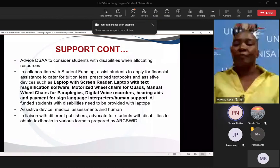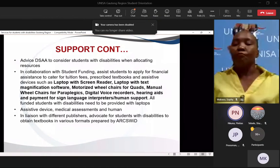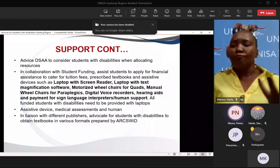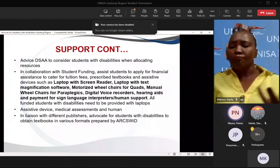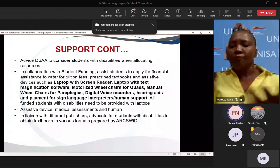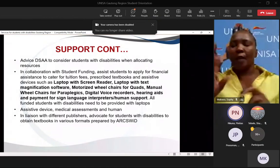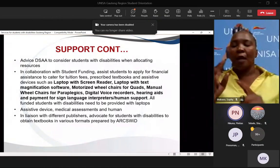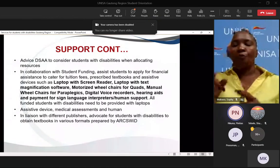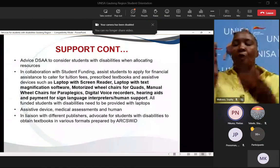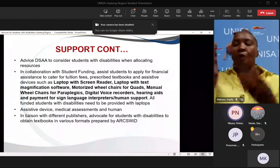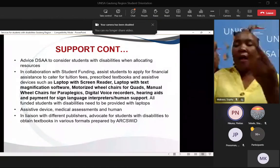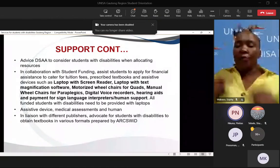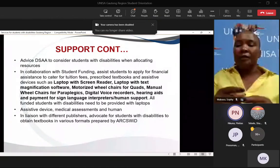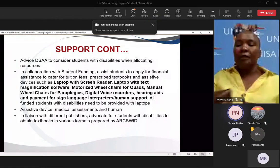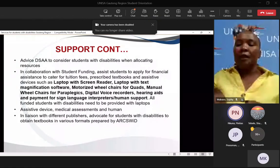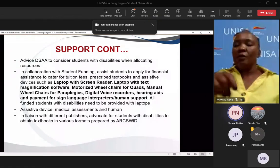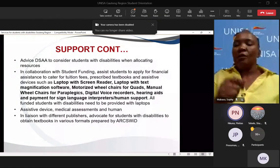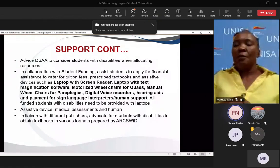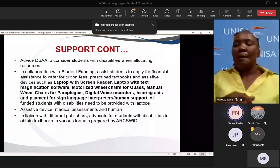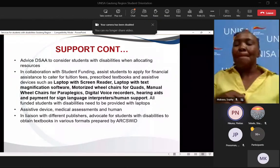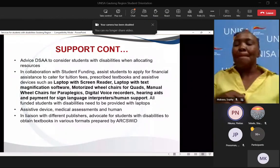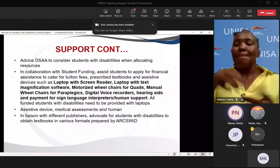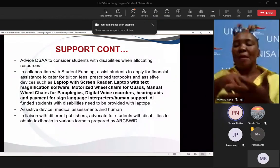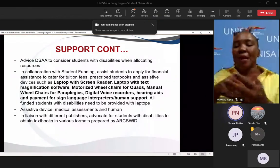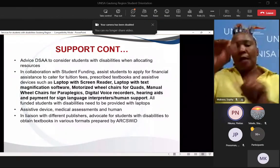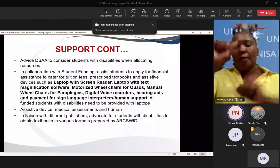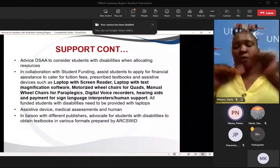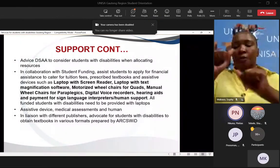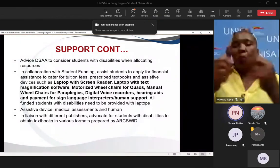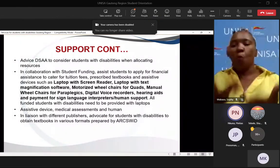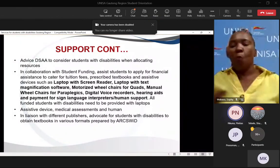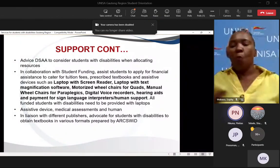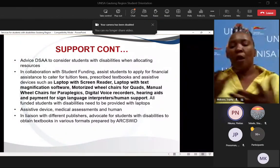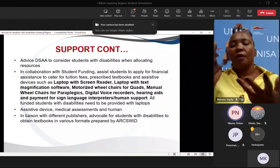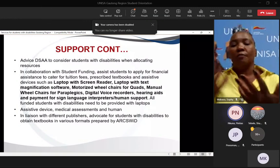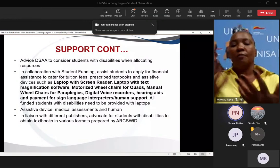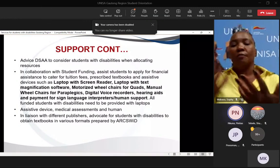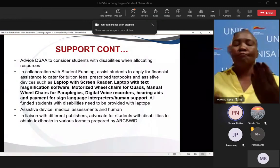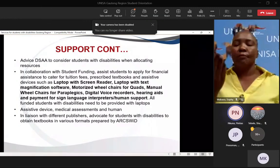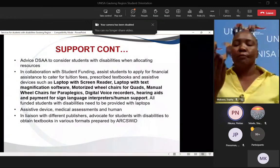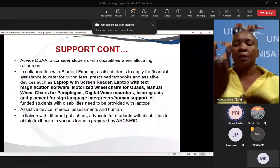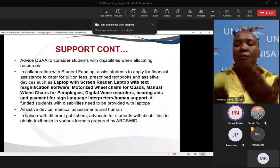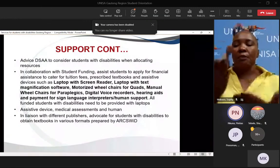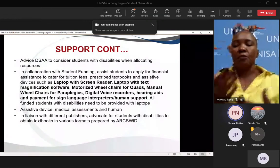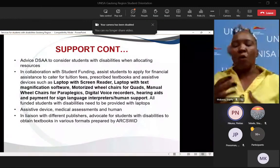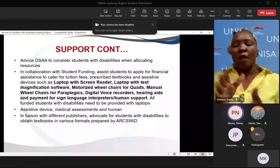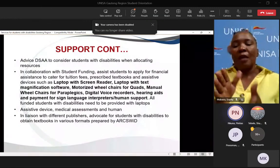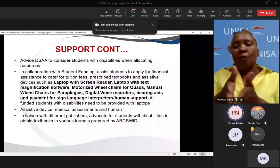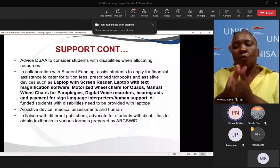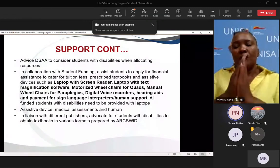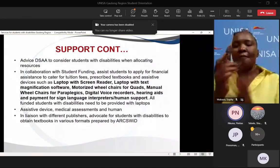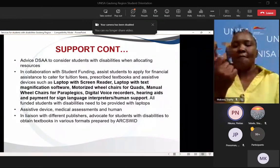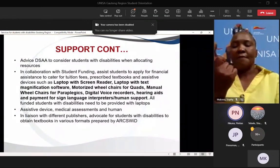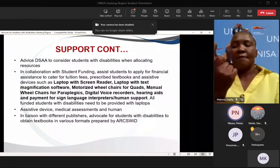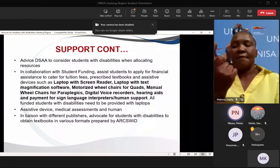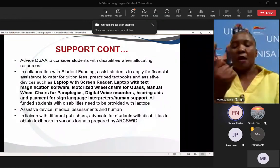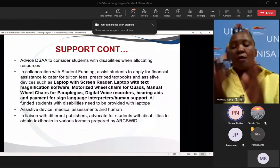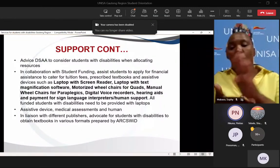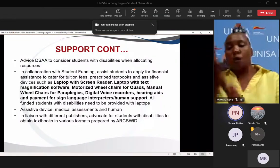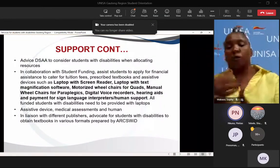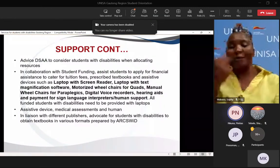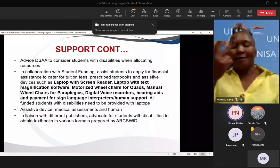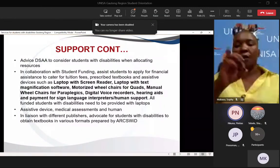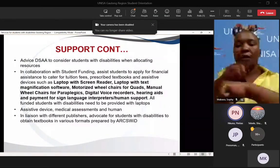and there's also an allocation for medical assessment whereby you you can request the the funds to go to the doctor